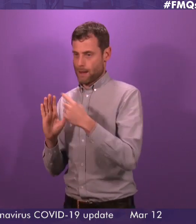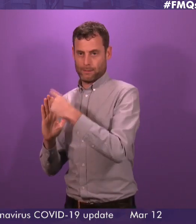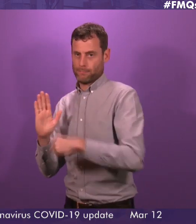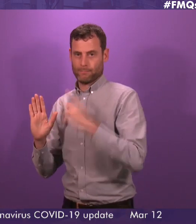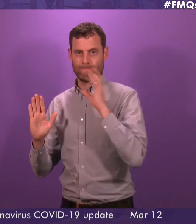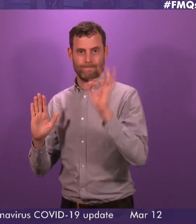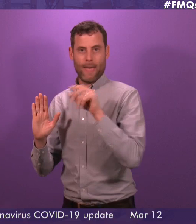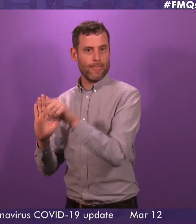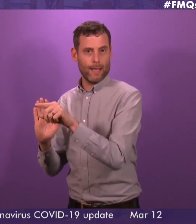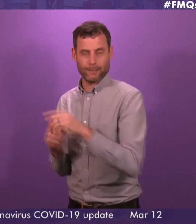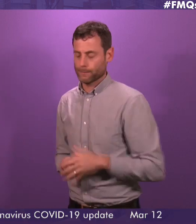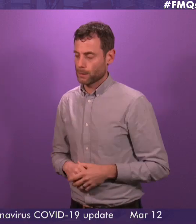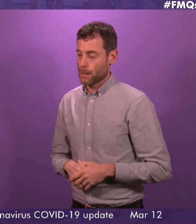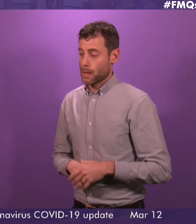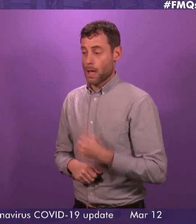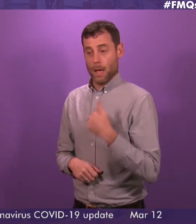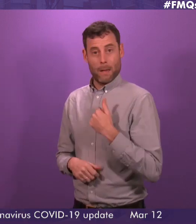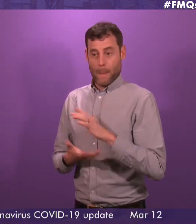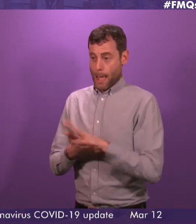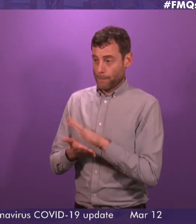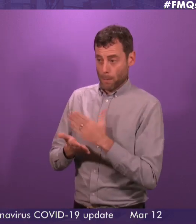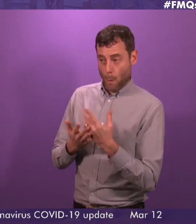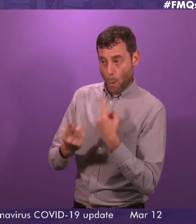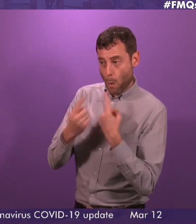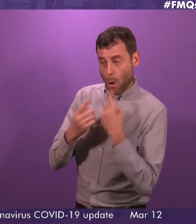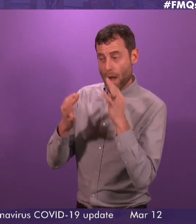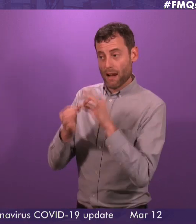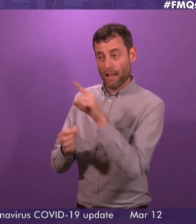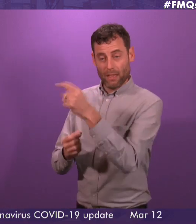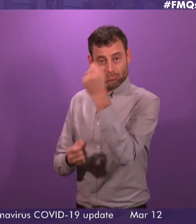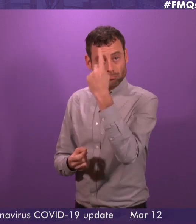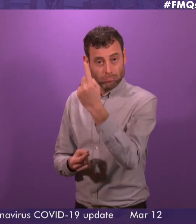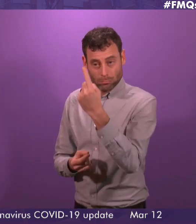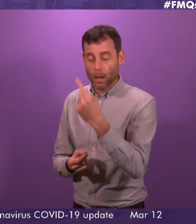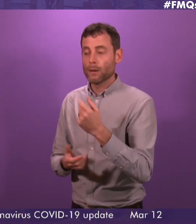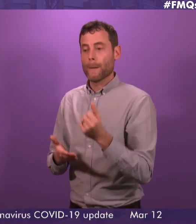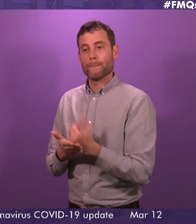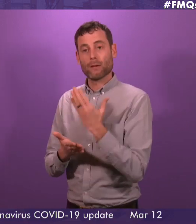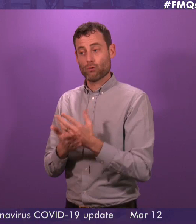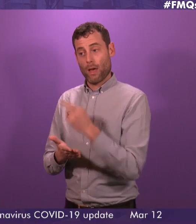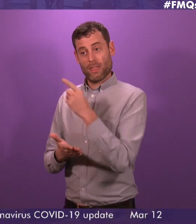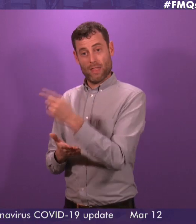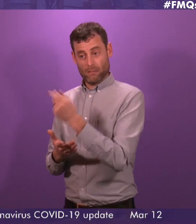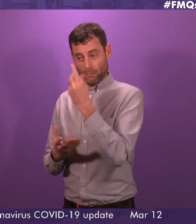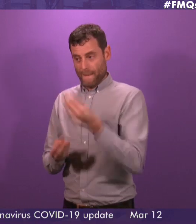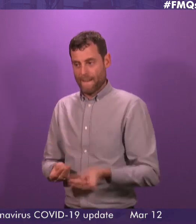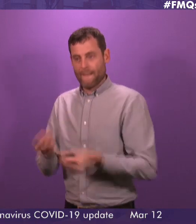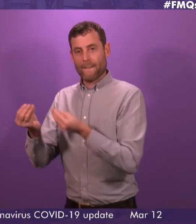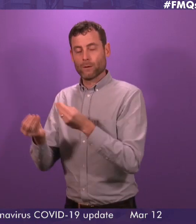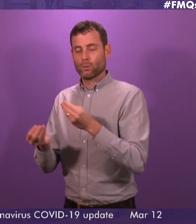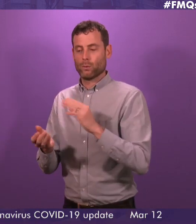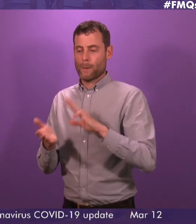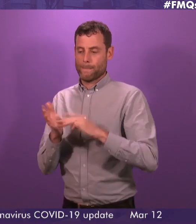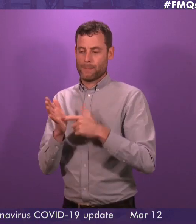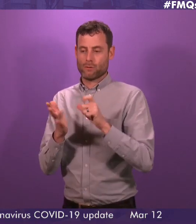to get more detail behind that and ensure that that is provided to Mr Coffey and, of course, to other members if they